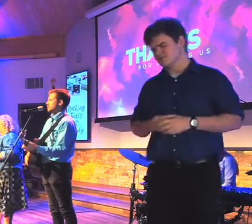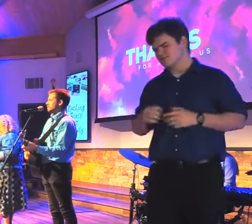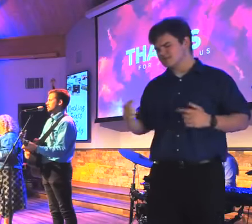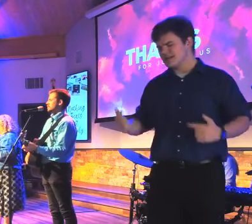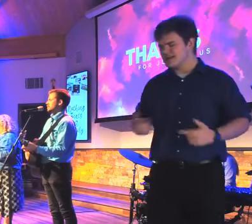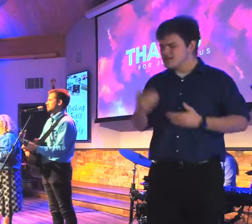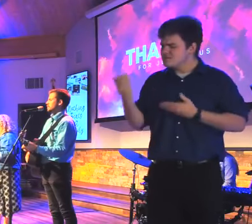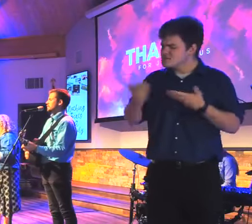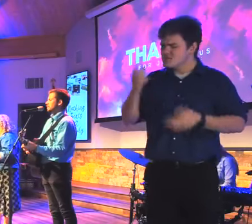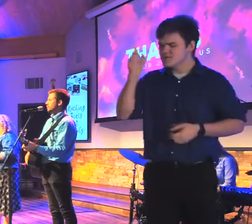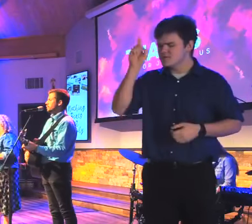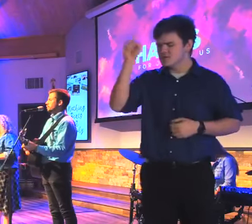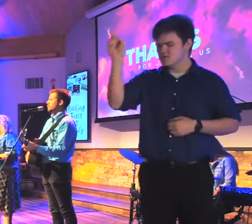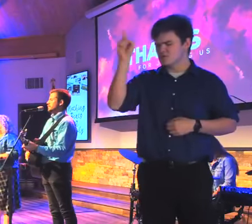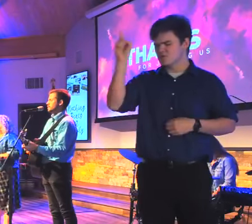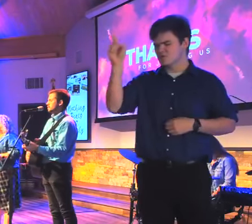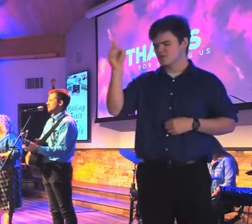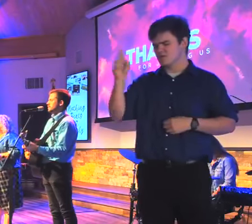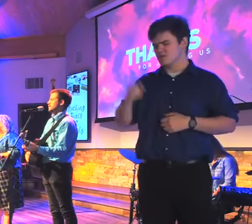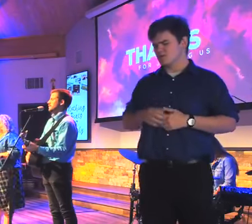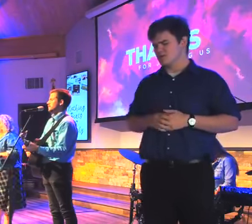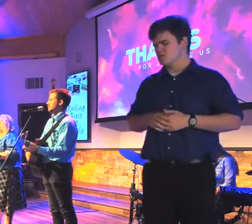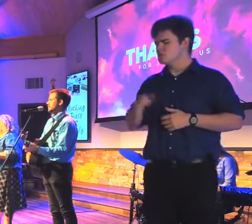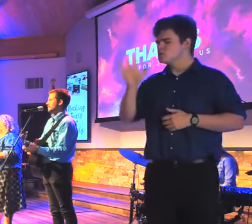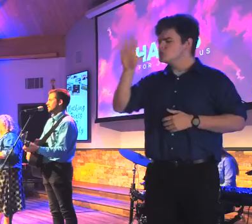mission, to live for your purposes.